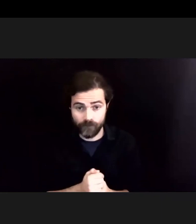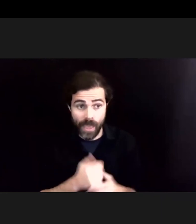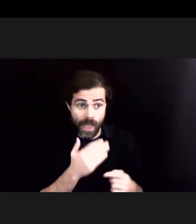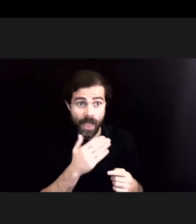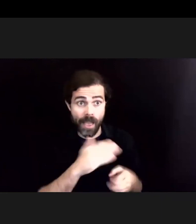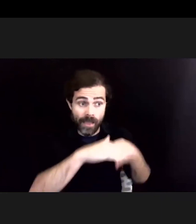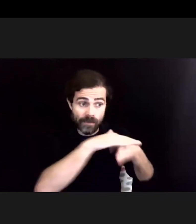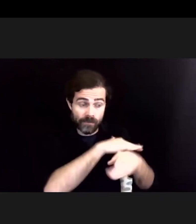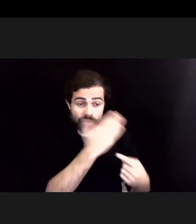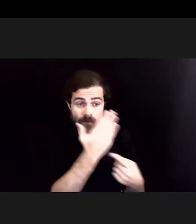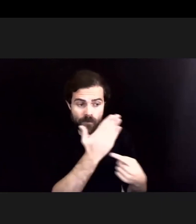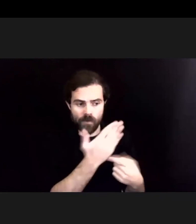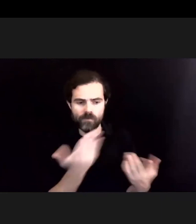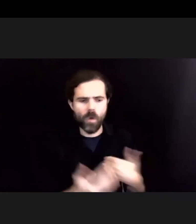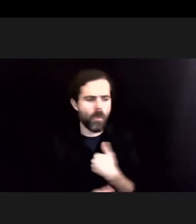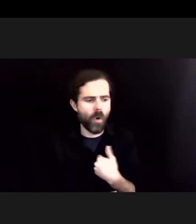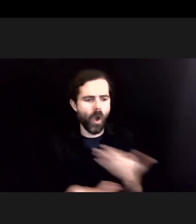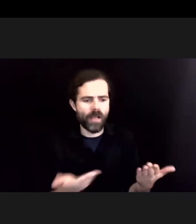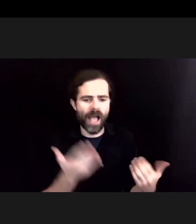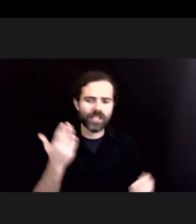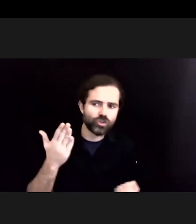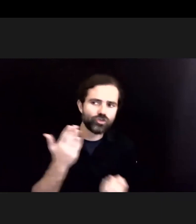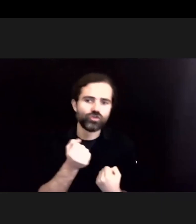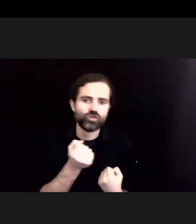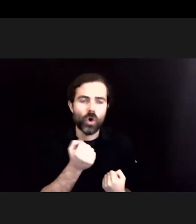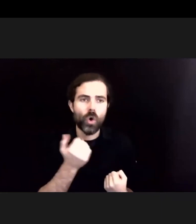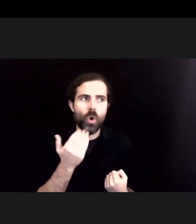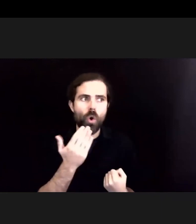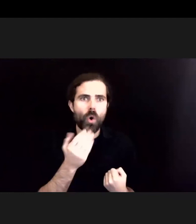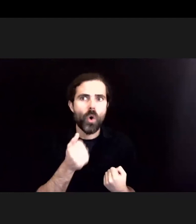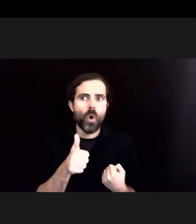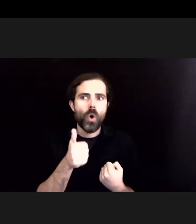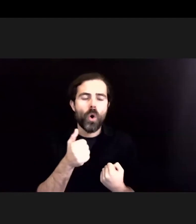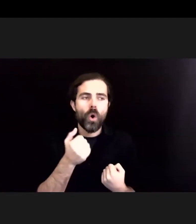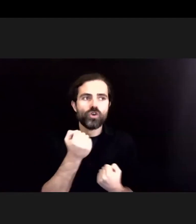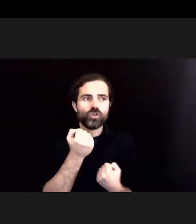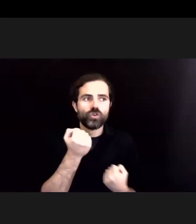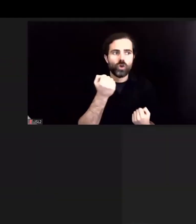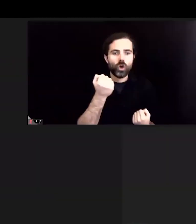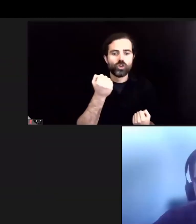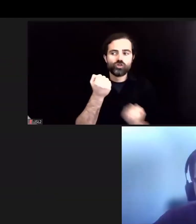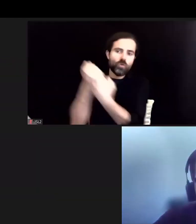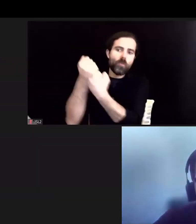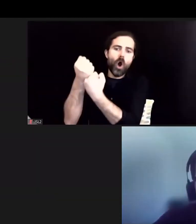I think that maybe Alejandro would like to answer this question.